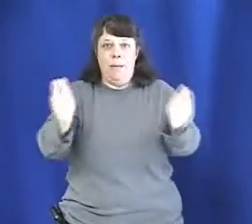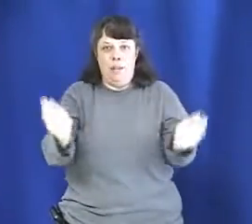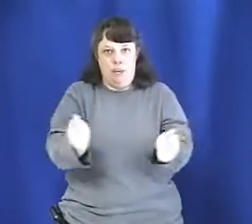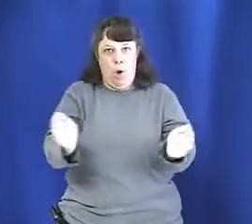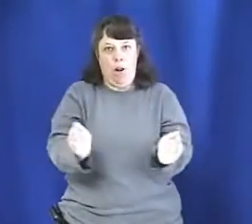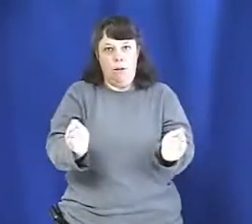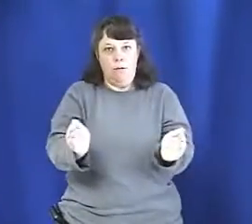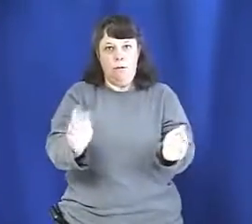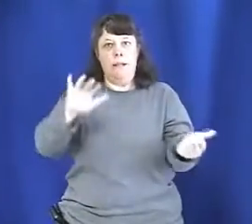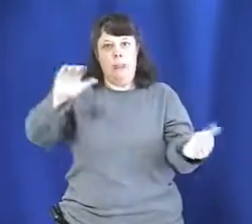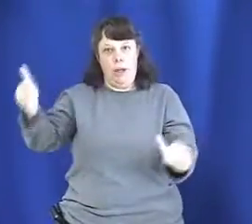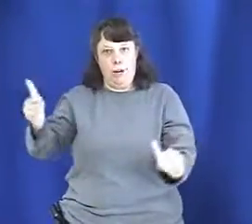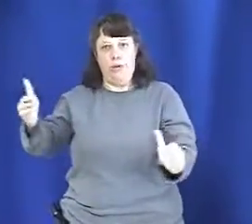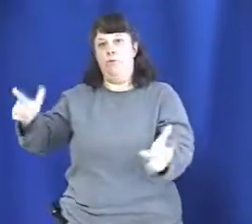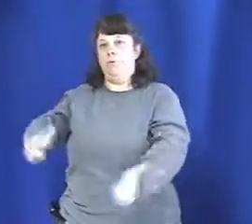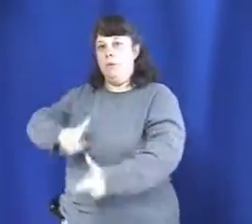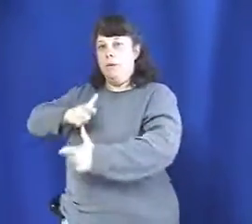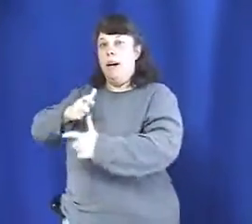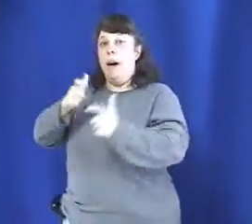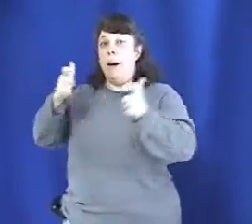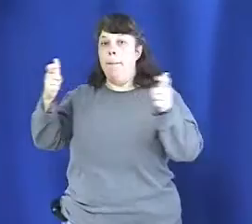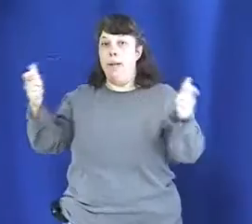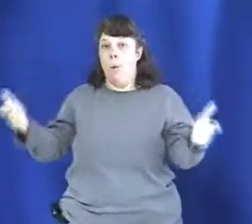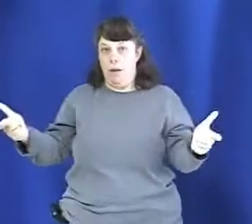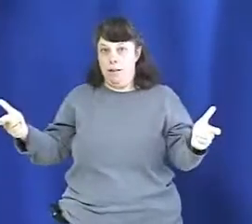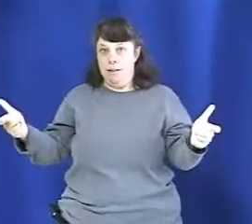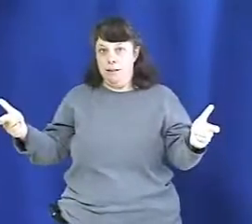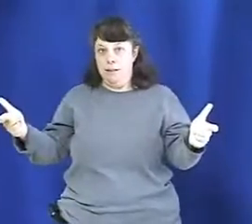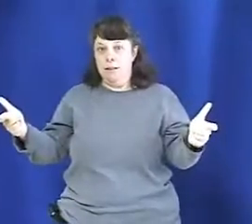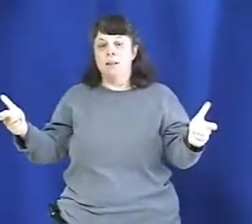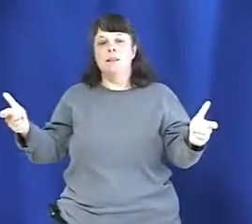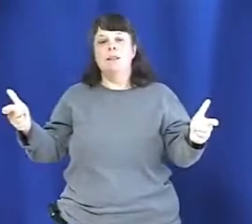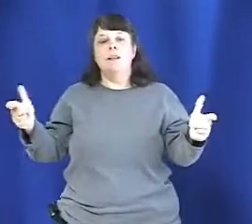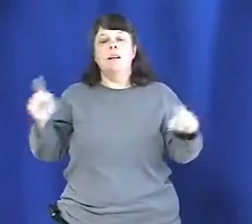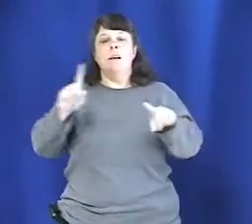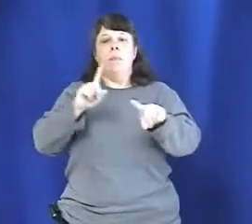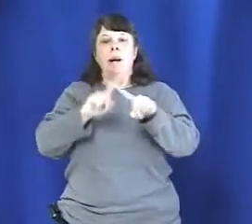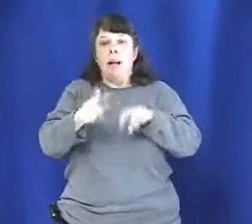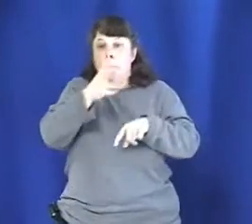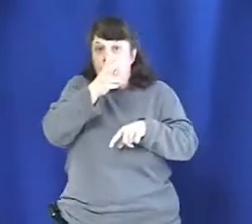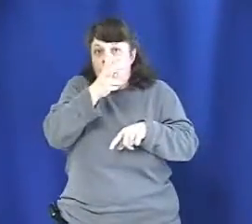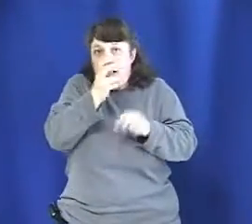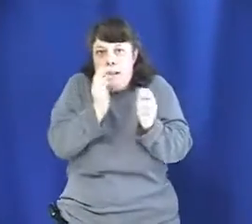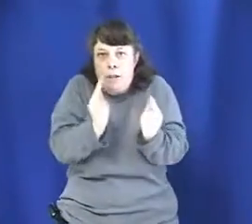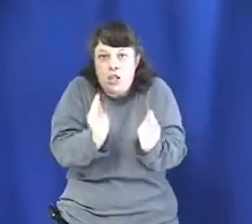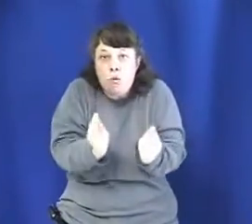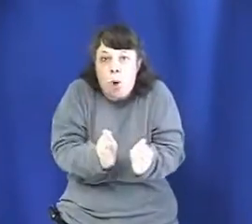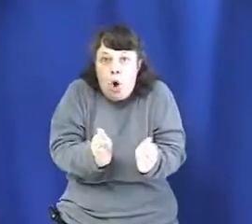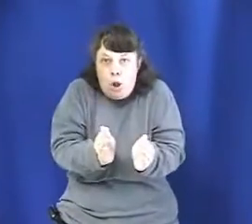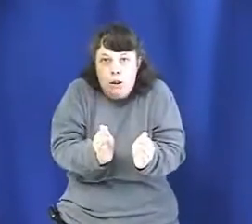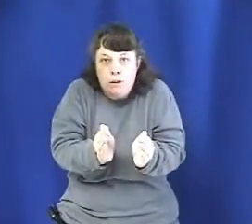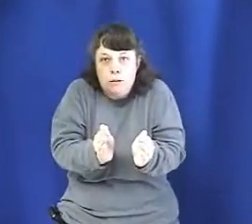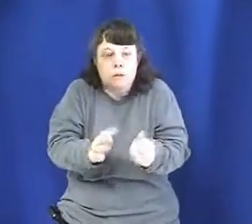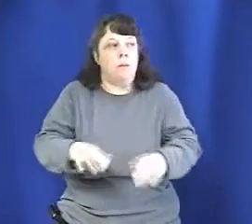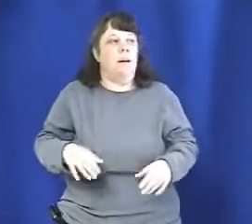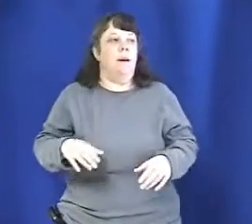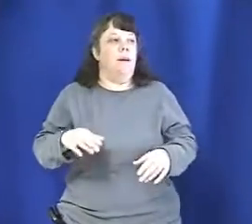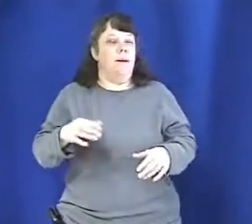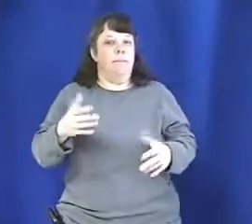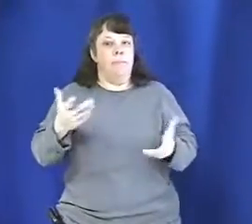be small compared to a big one. But a bug can be small.